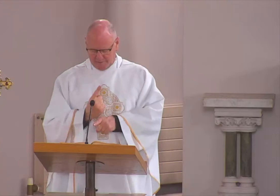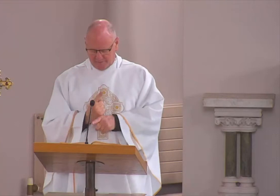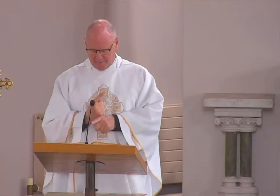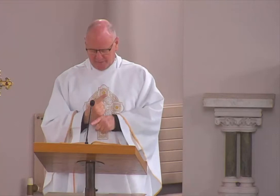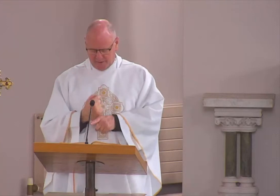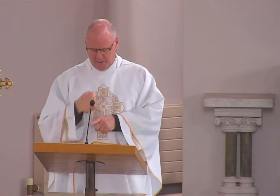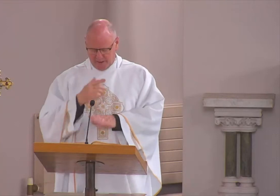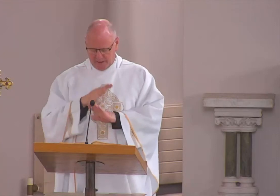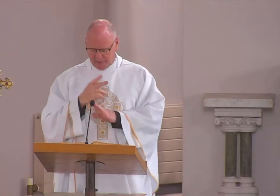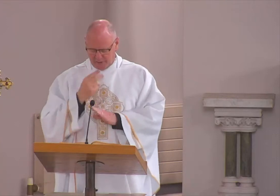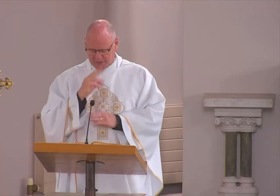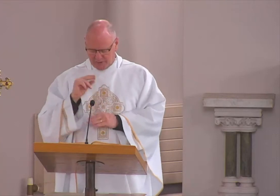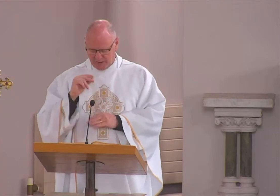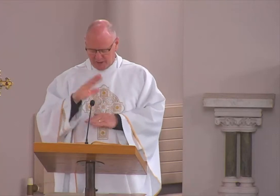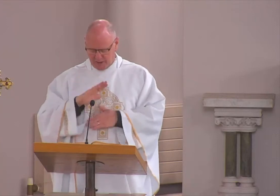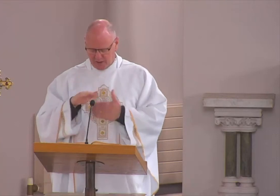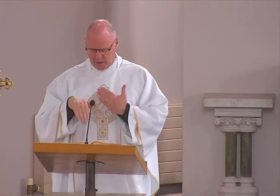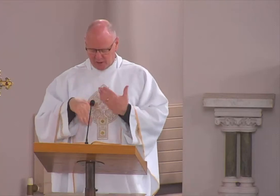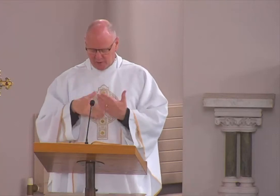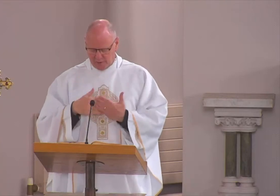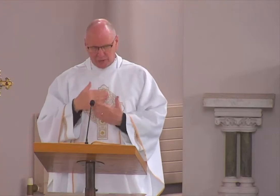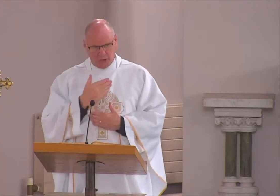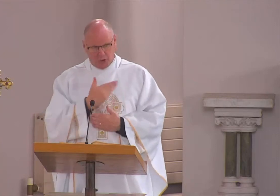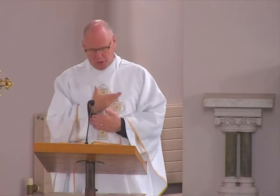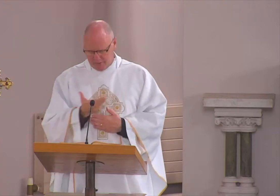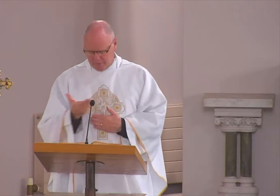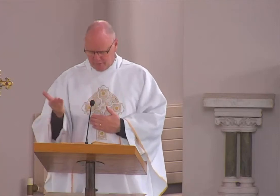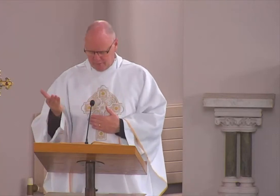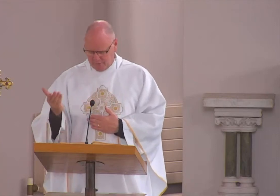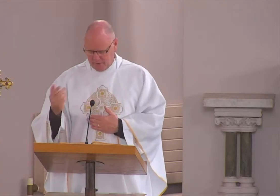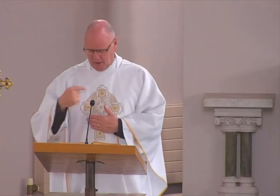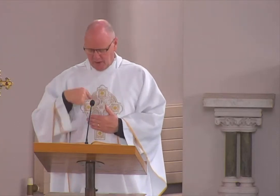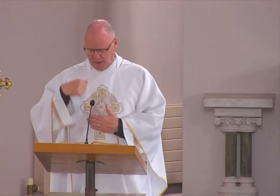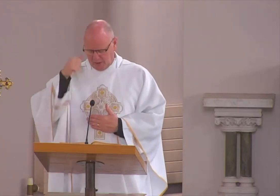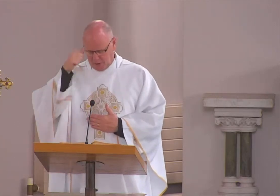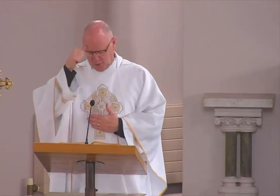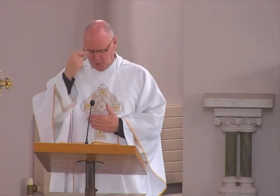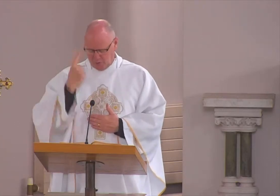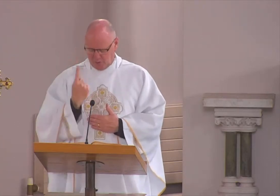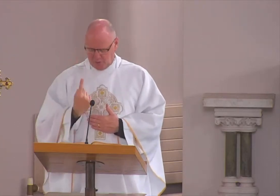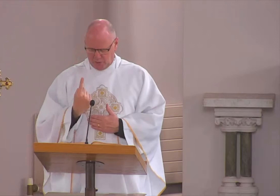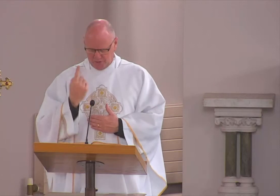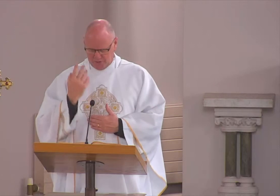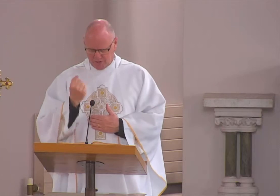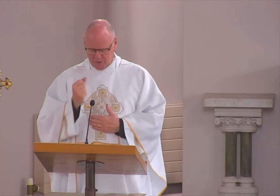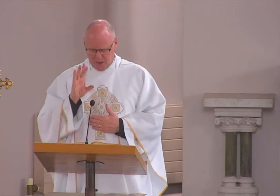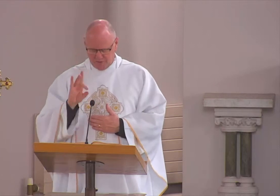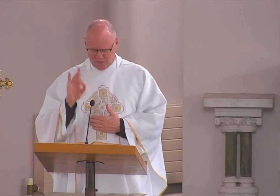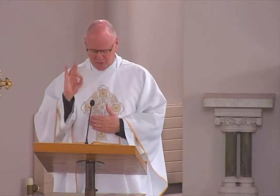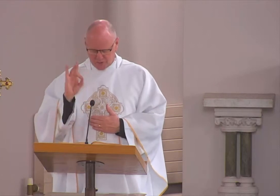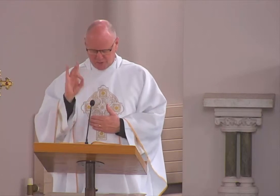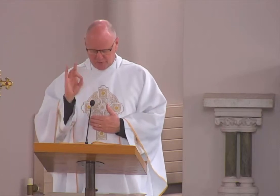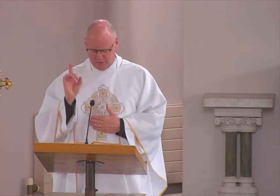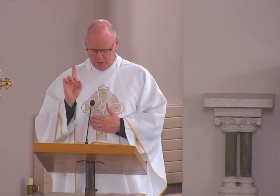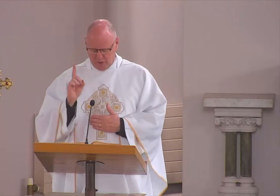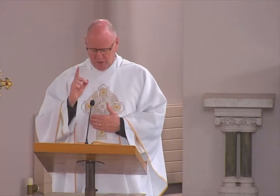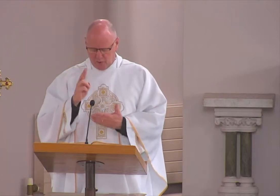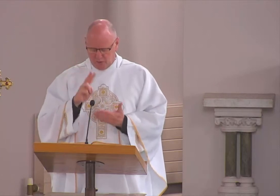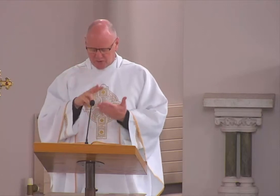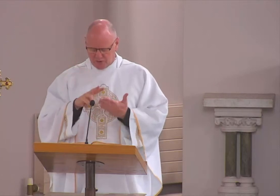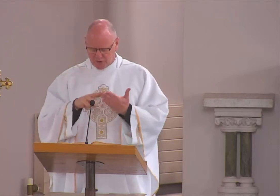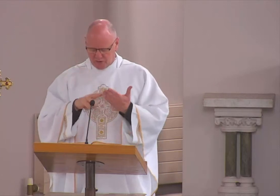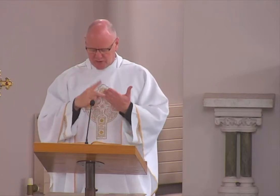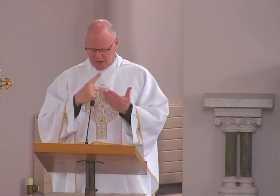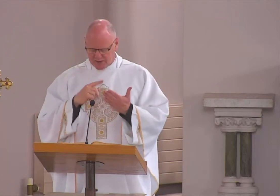accordingly. I am not speaking about all of you. I know the ones I've chosen.